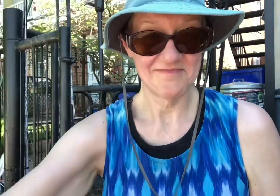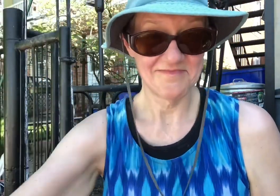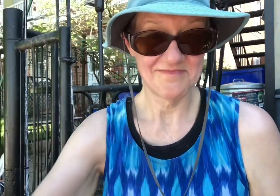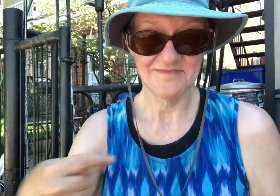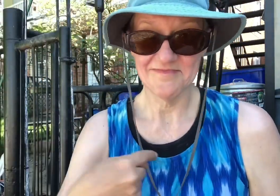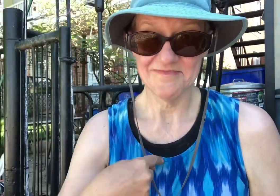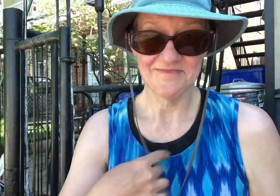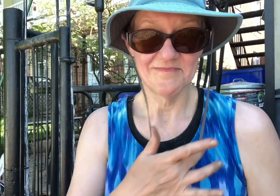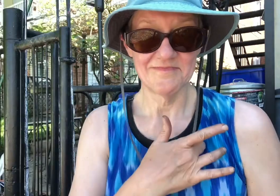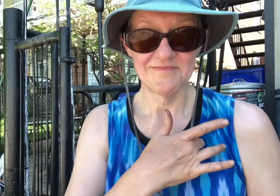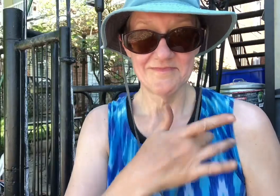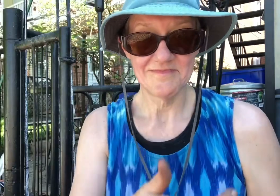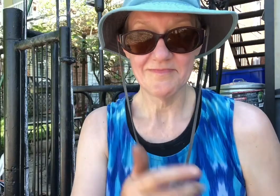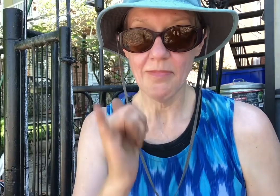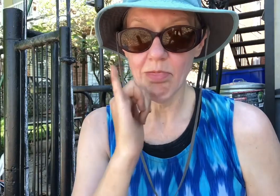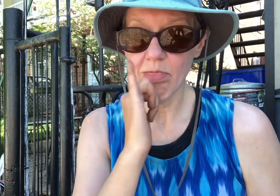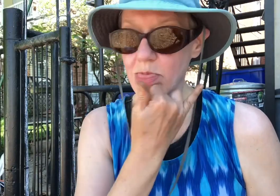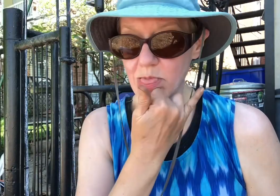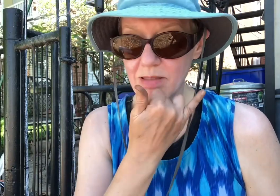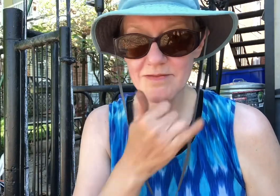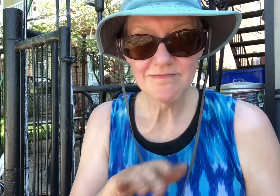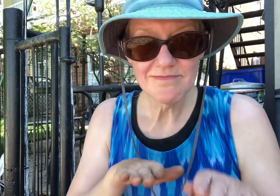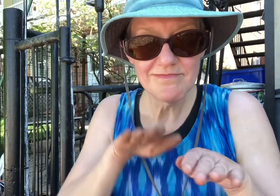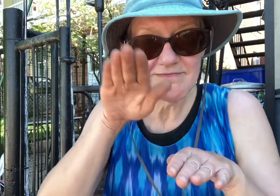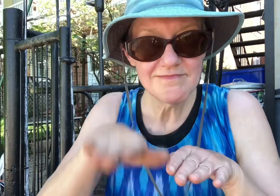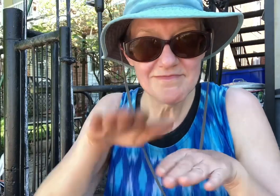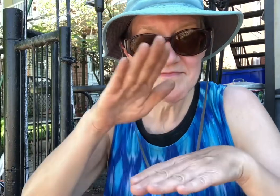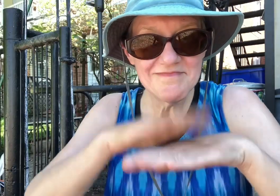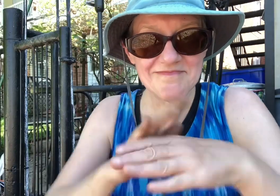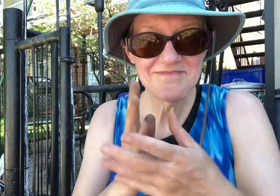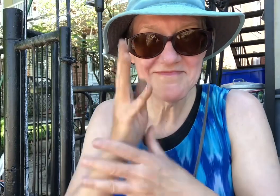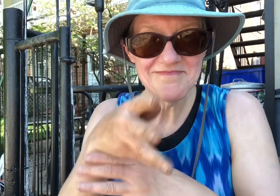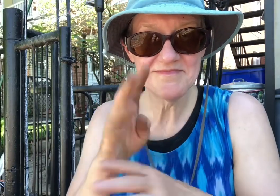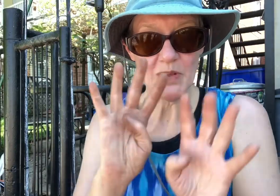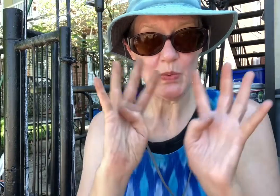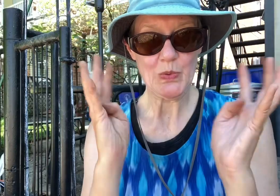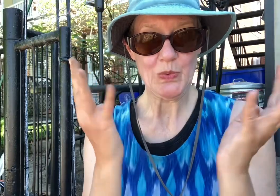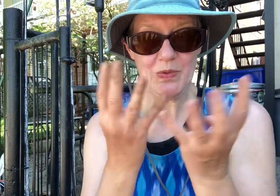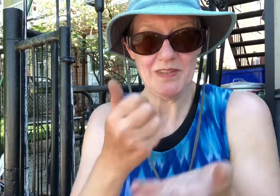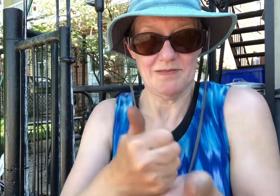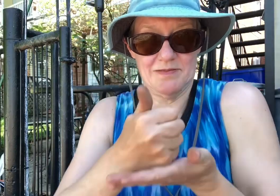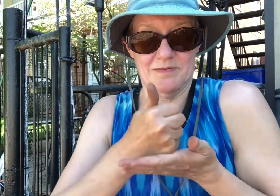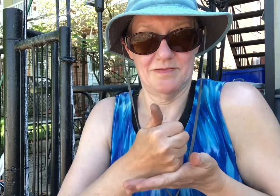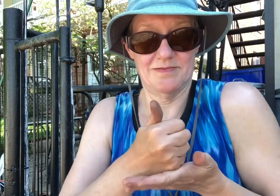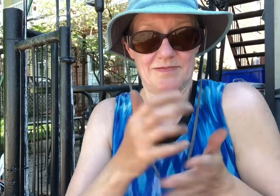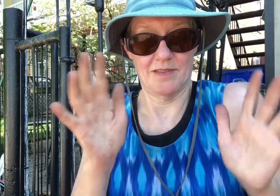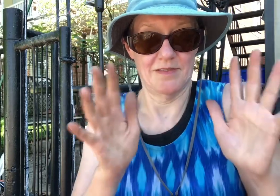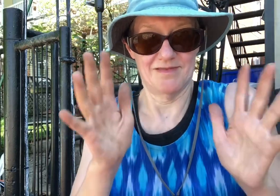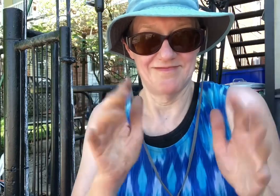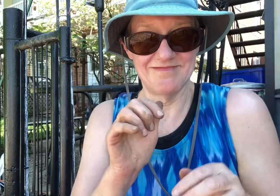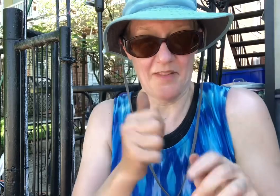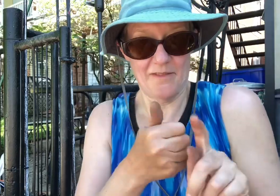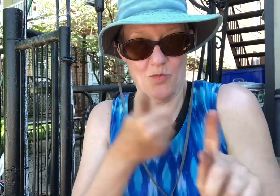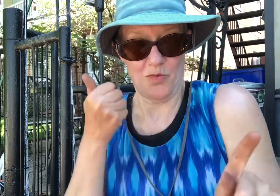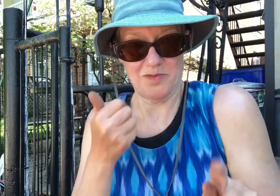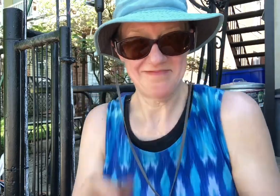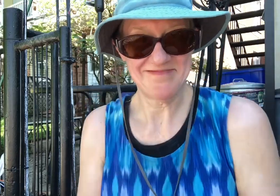this cage. I tend to accidentally step on my plants. And that cage will help me realize they're